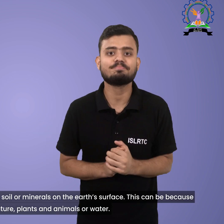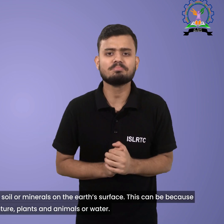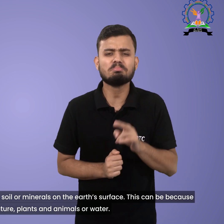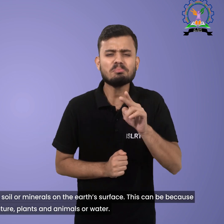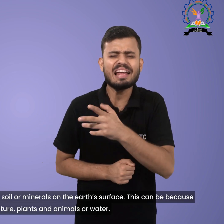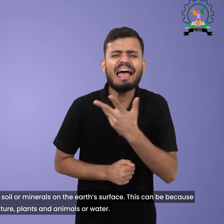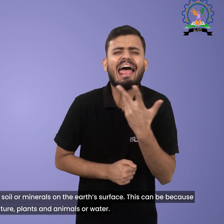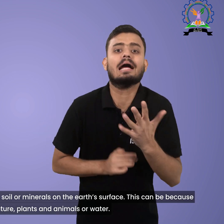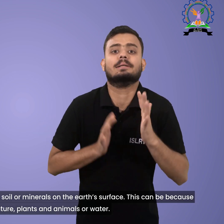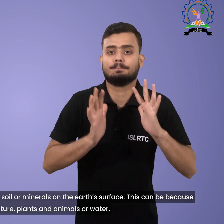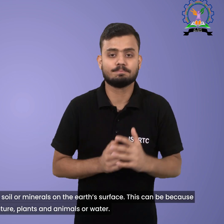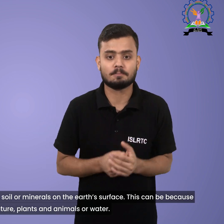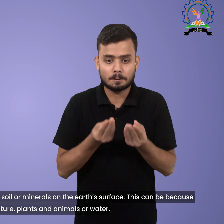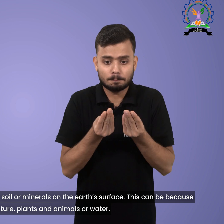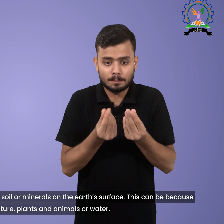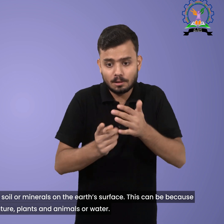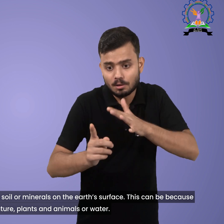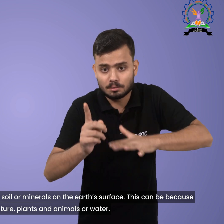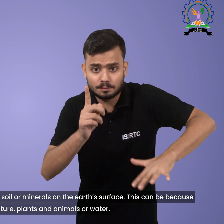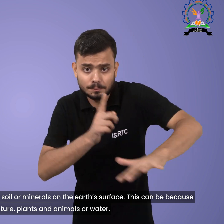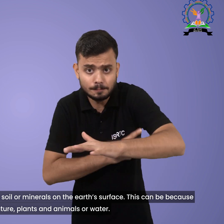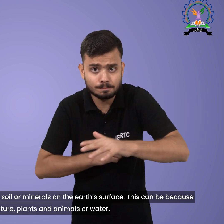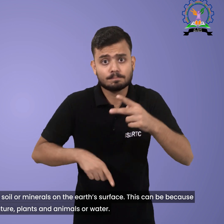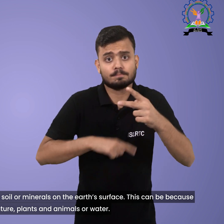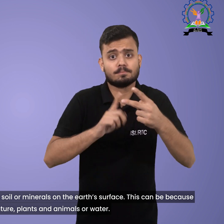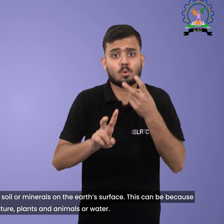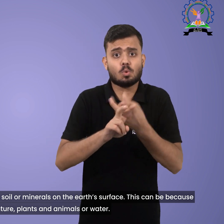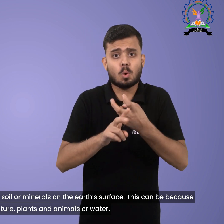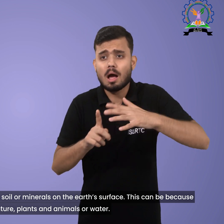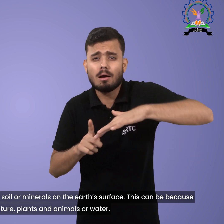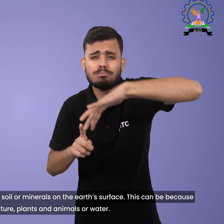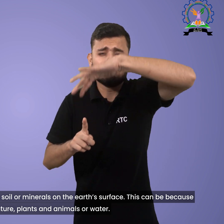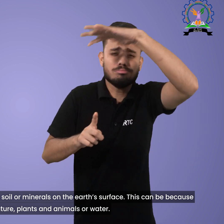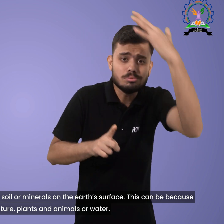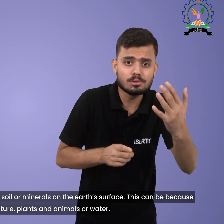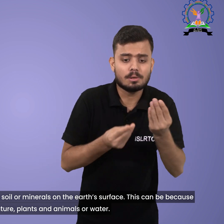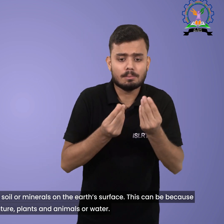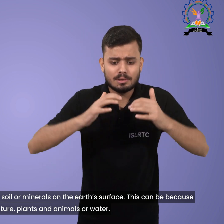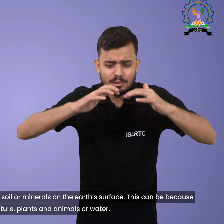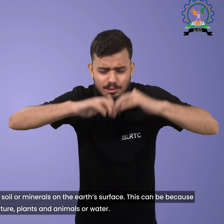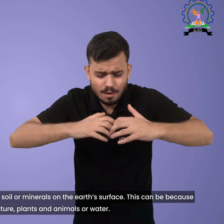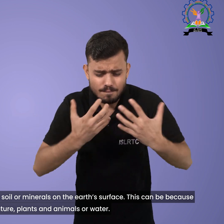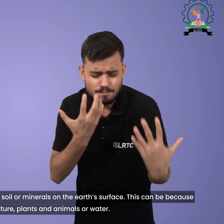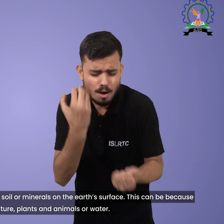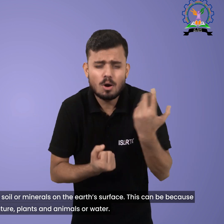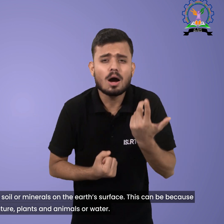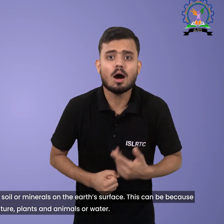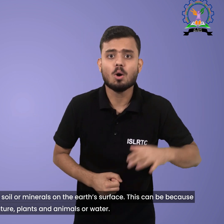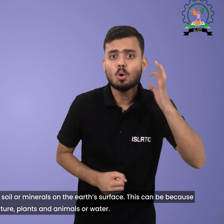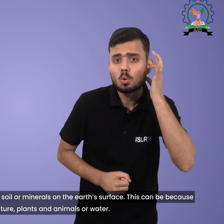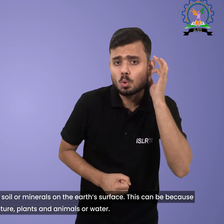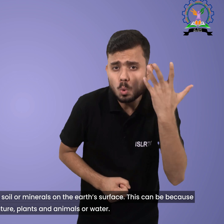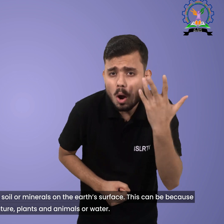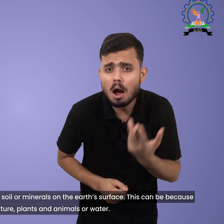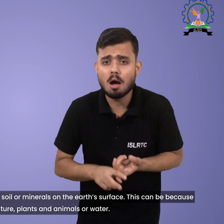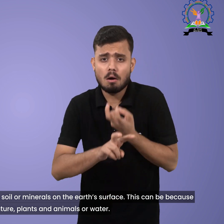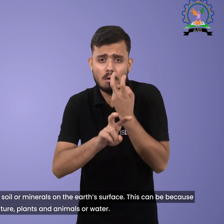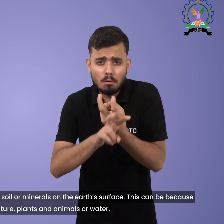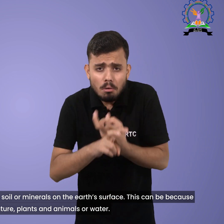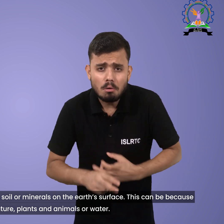Weathering is the breaking down of the rocks, soil or minerals on the Earth's surface. This can be because of sunlight, temperature,